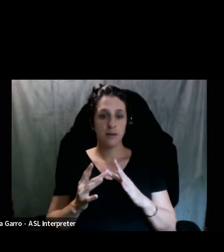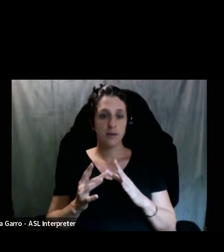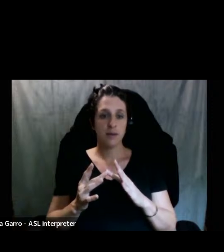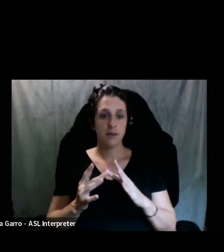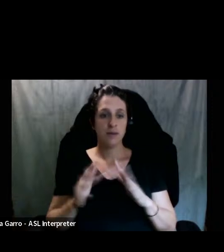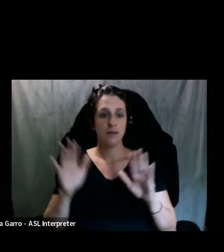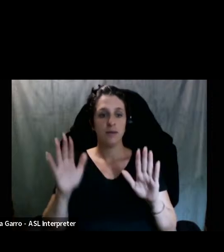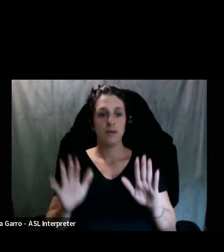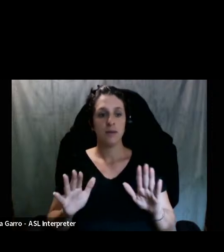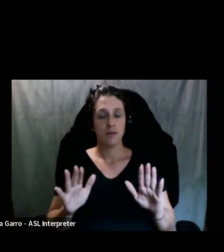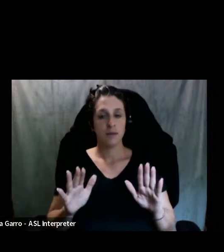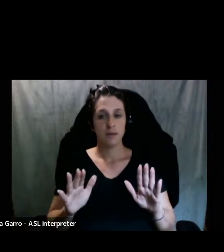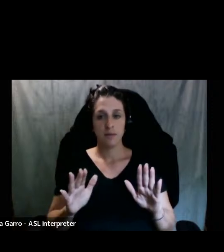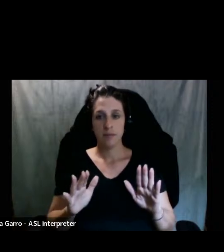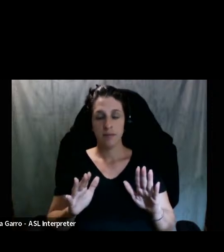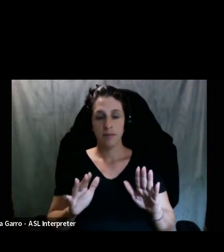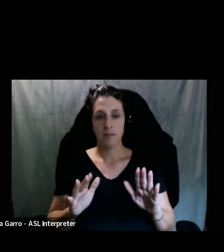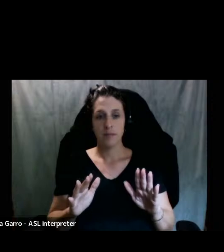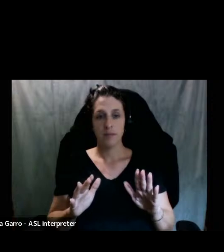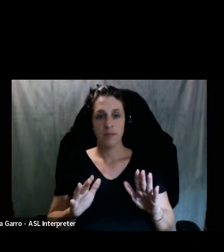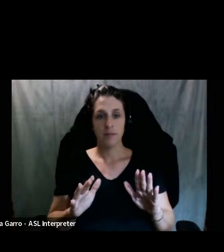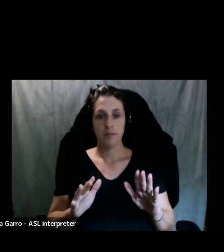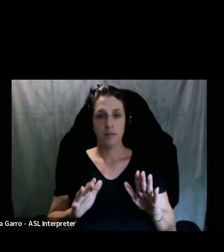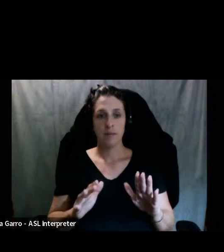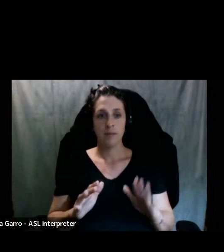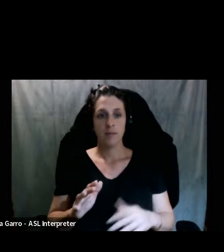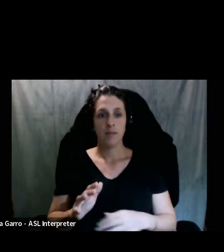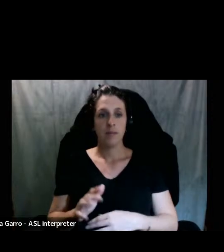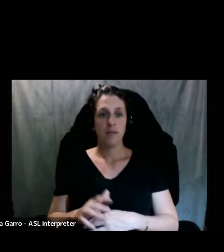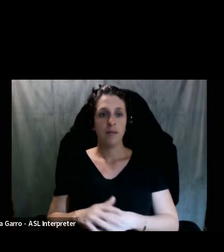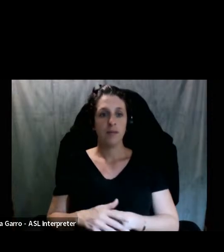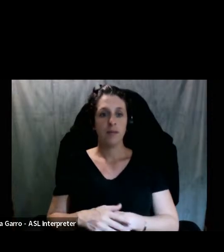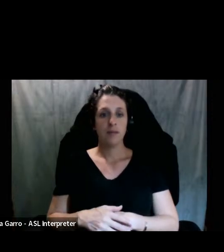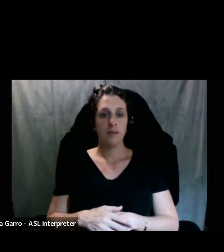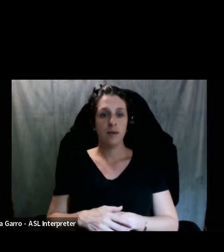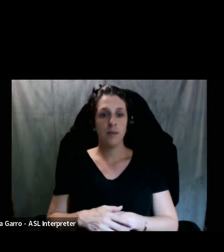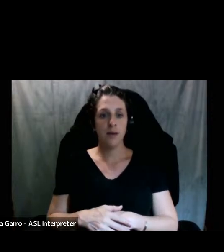Great. Thank you very much. Excellent.